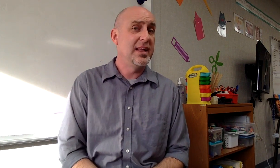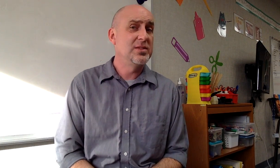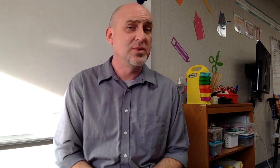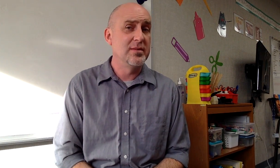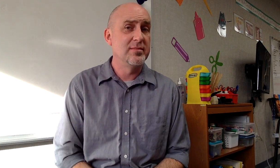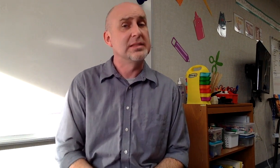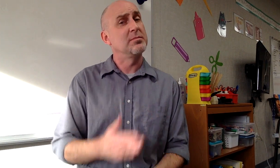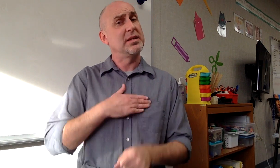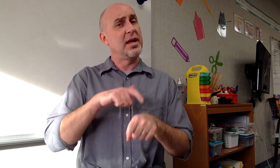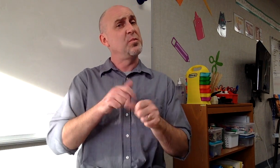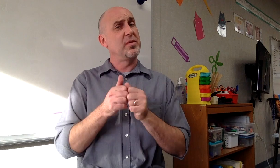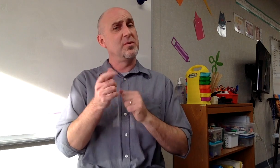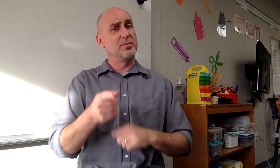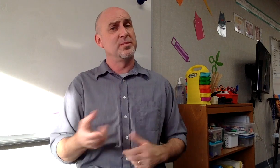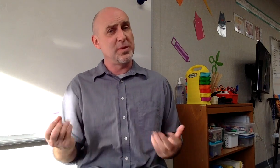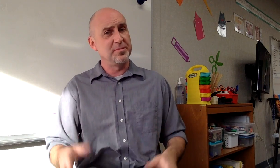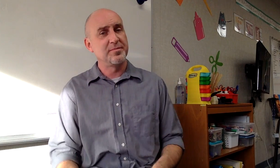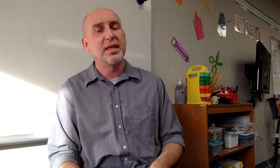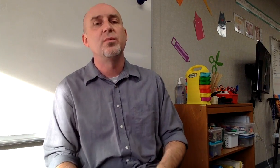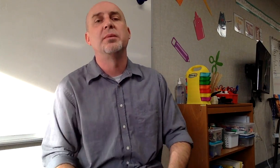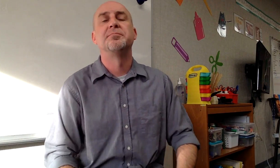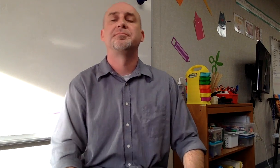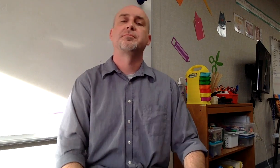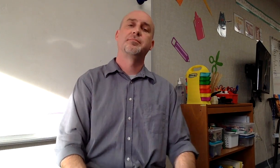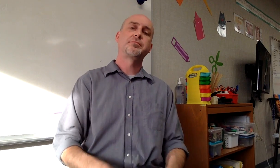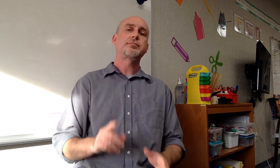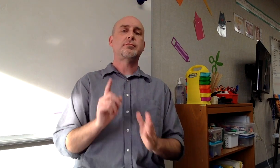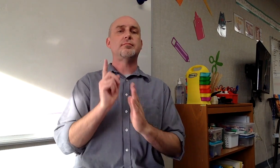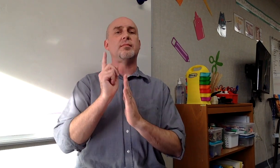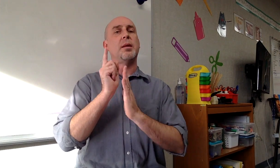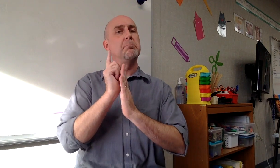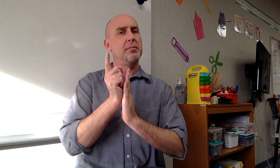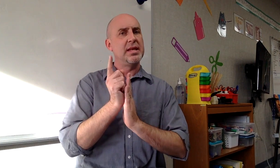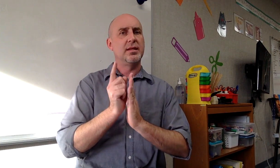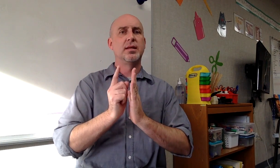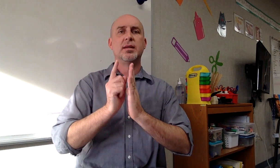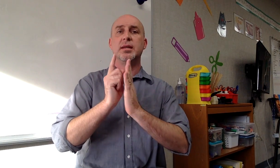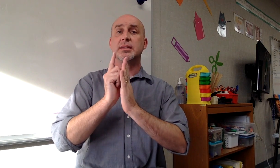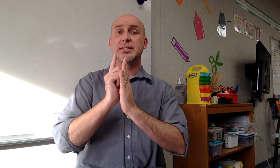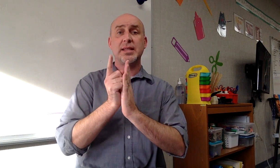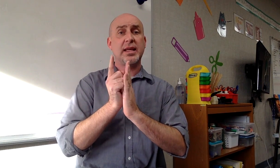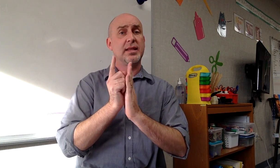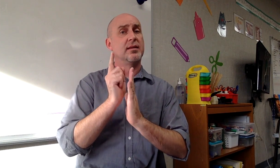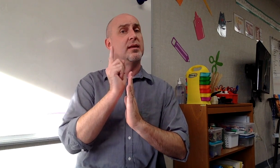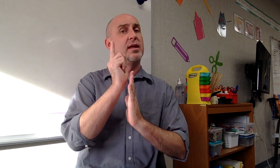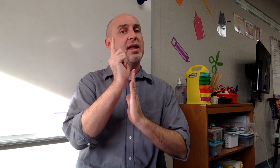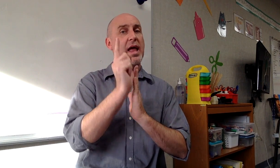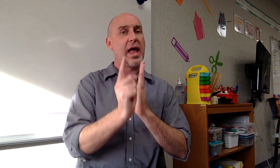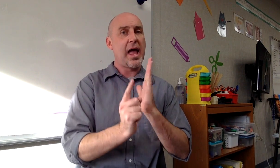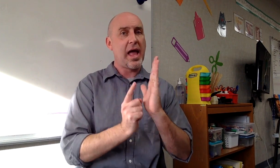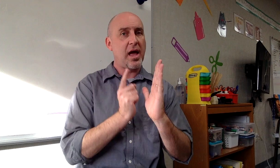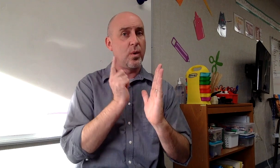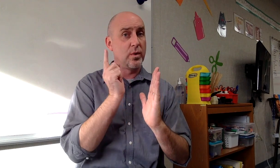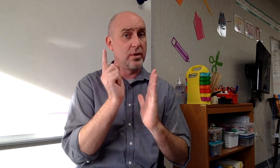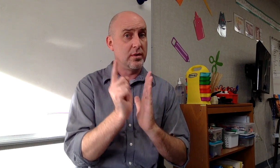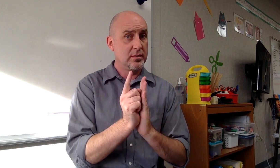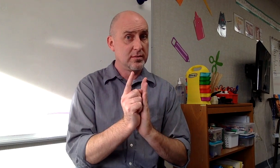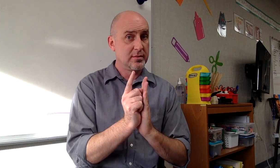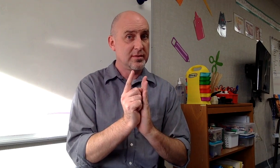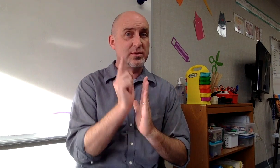answer it. This is my time with you. So anyway, minute, second, hour, goes